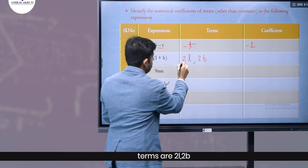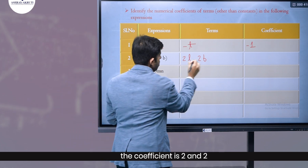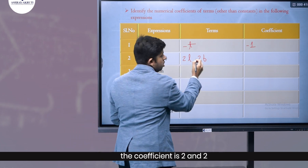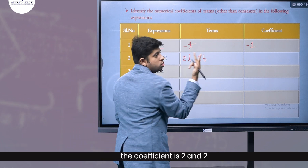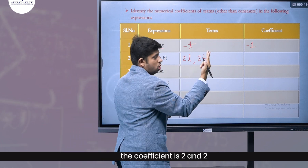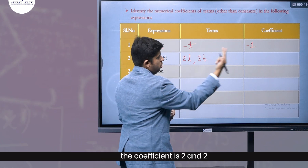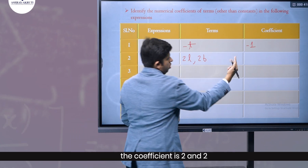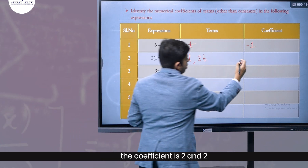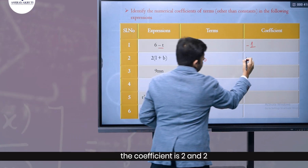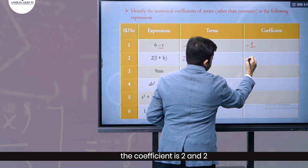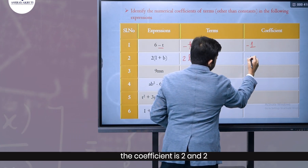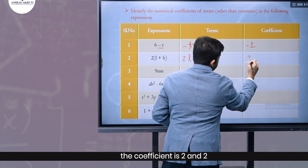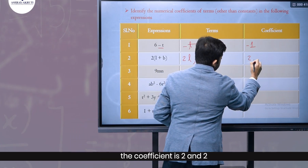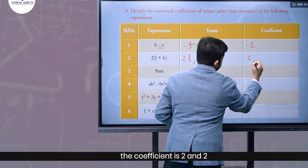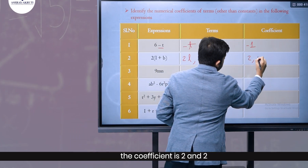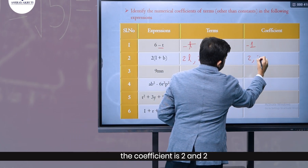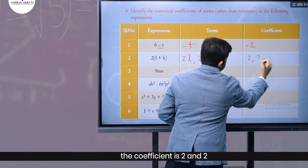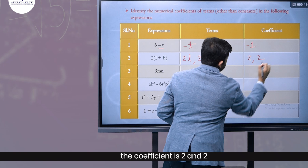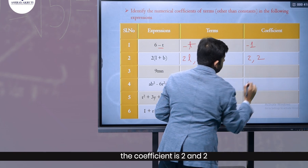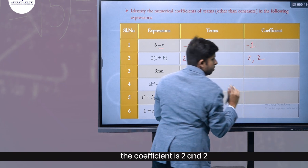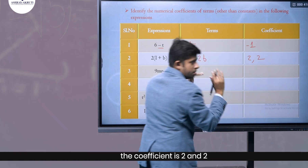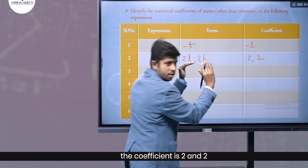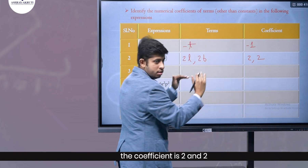The coefficient is 2 and 2.